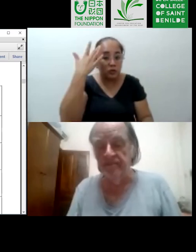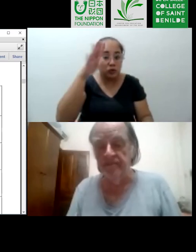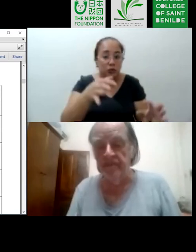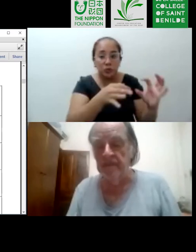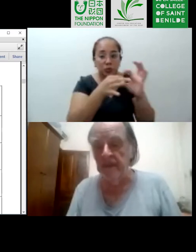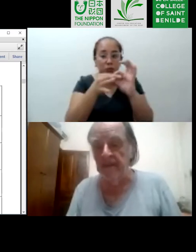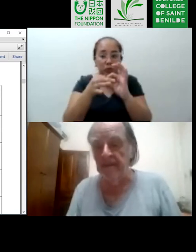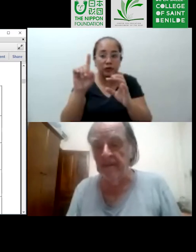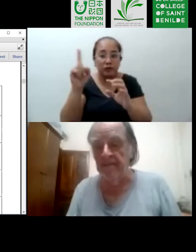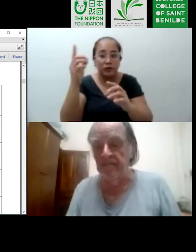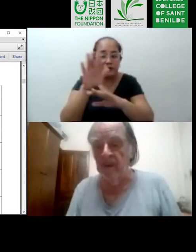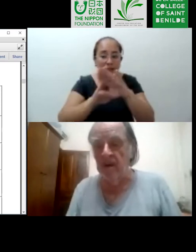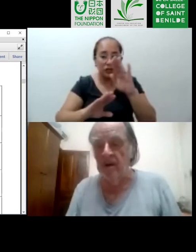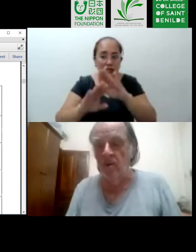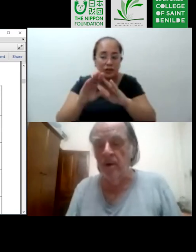handshake.